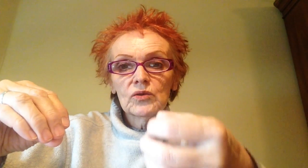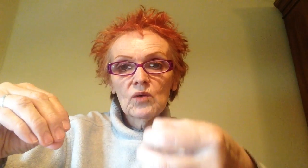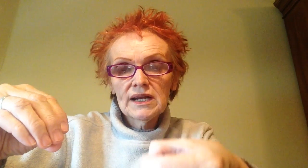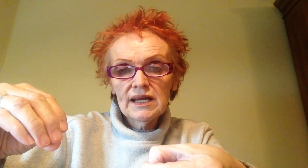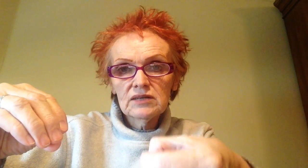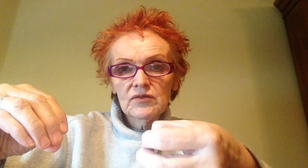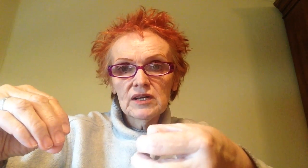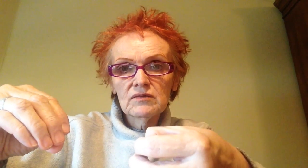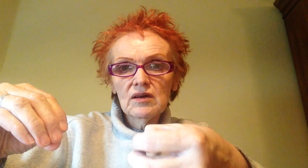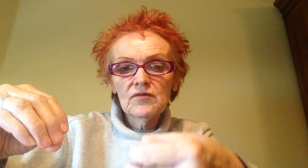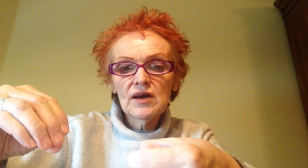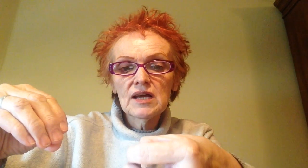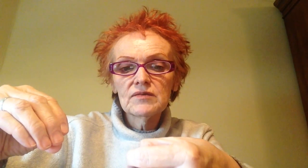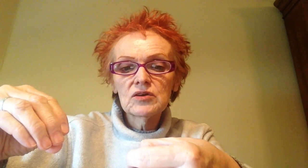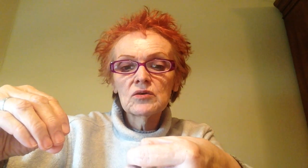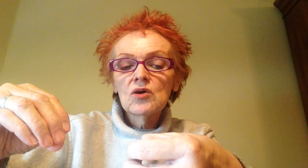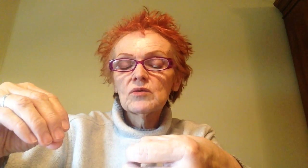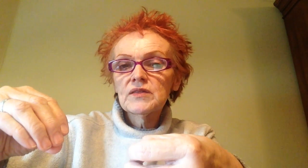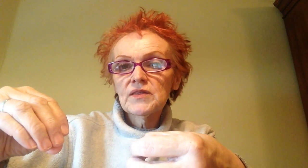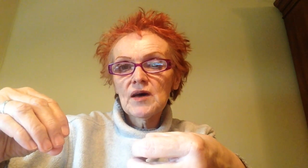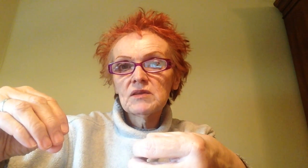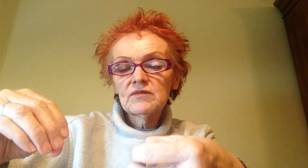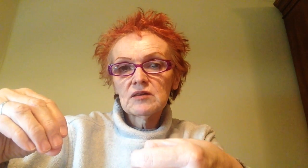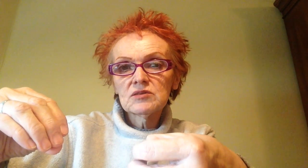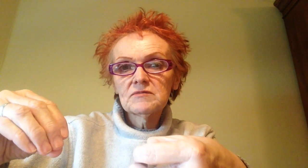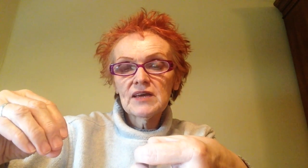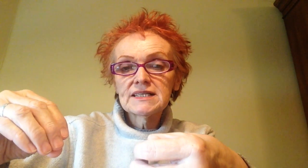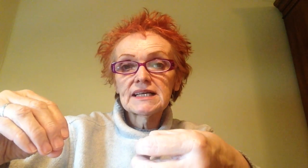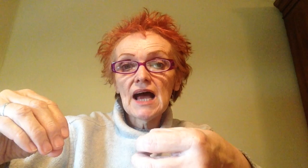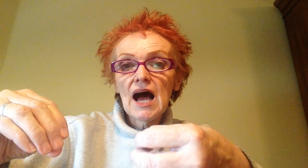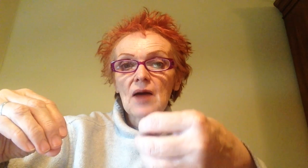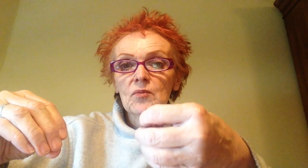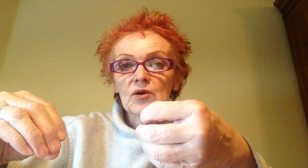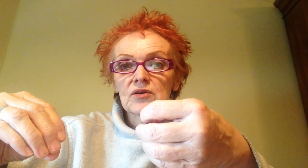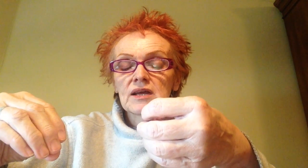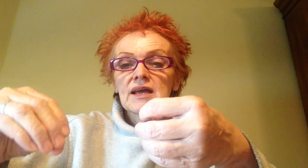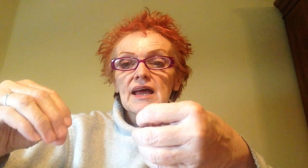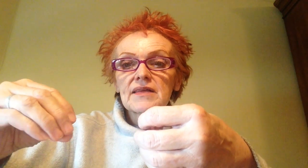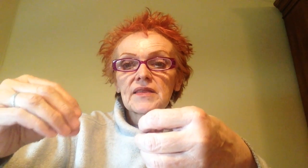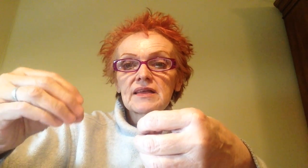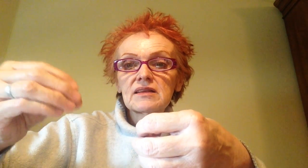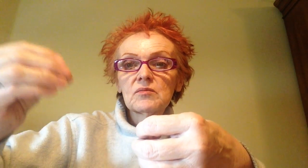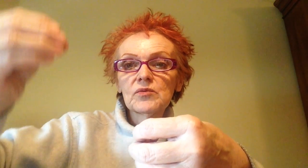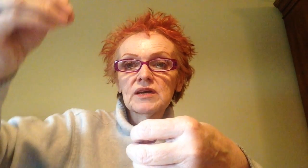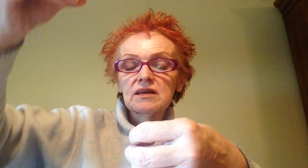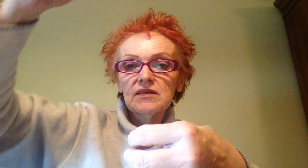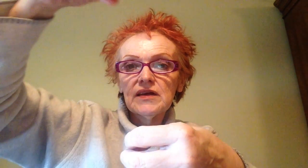one hand in front of you with the thumb and fingers facing upward, and then bring the